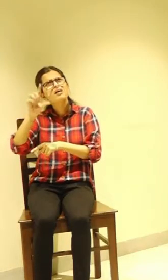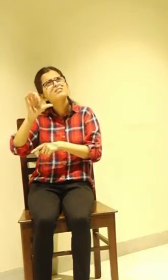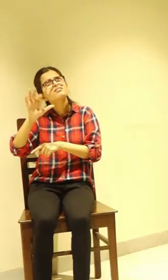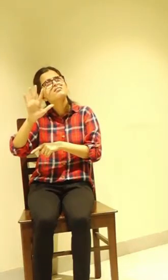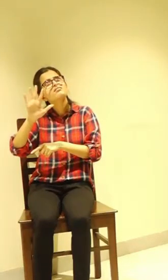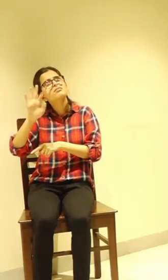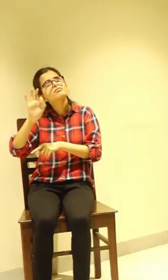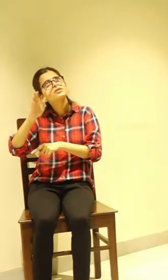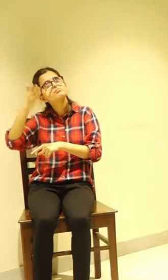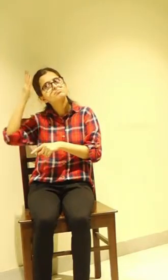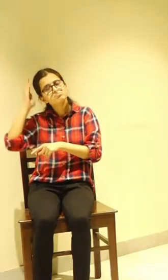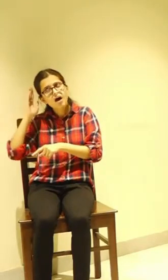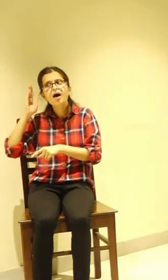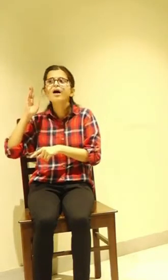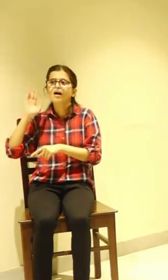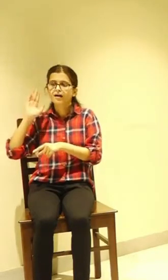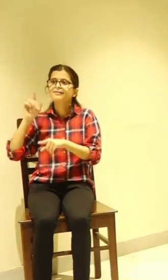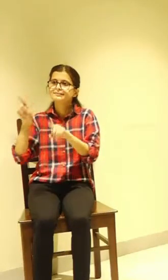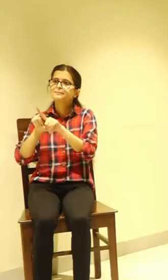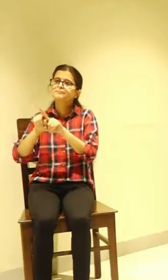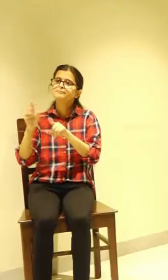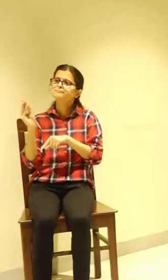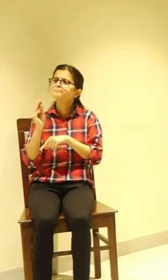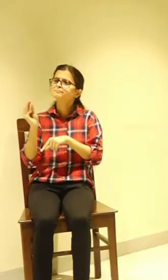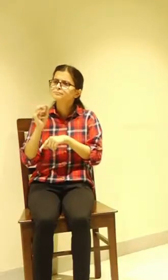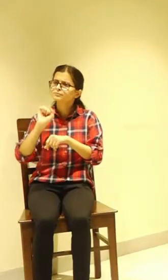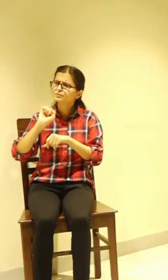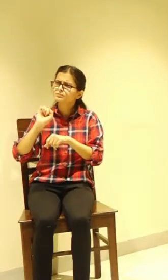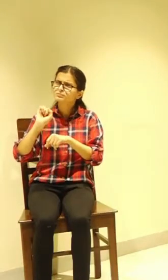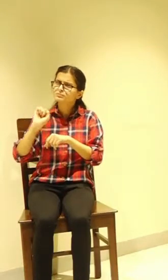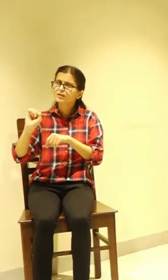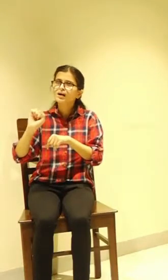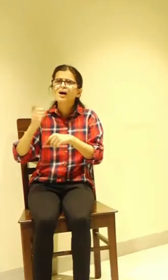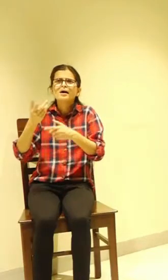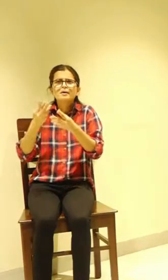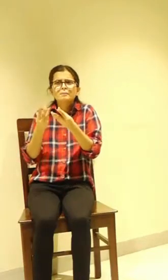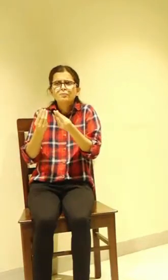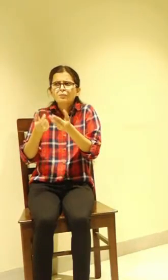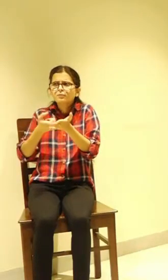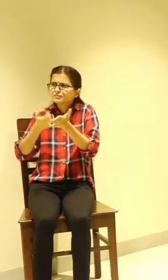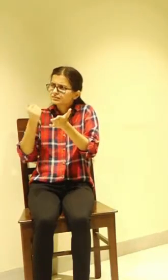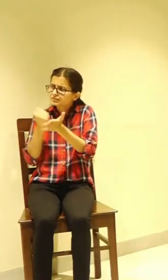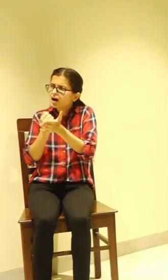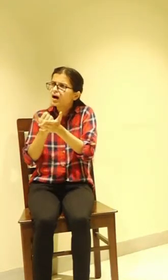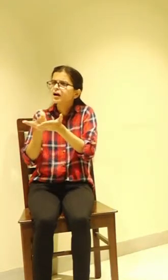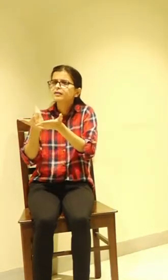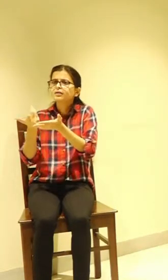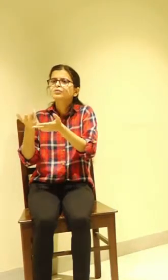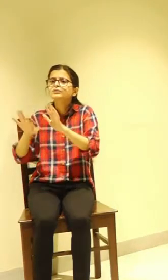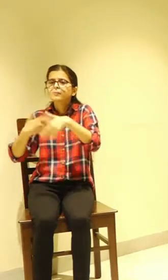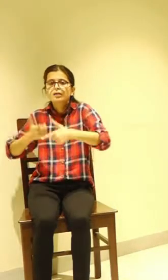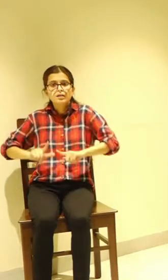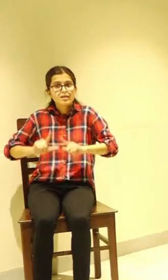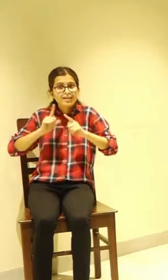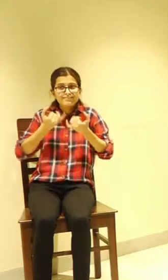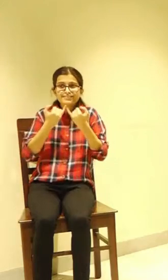itself, there was a disavowal of original intent when it came to property rights, but an adherence to it when it came to life and liberty. So